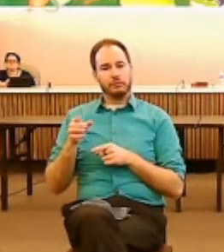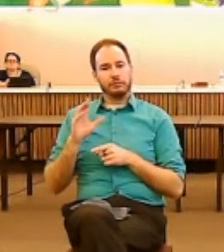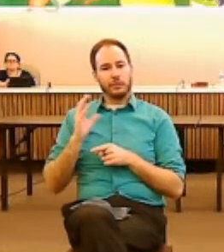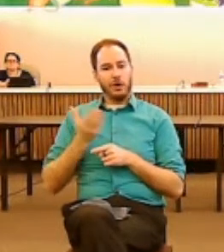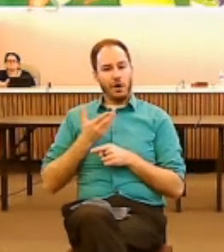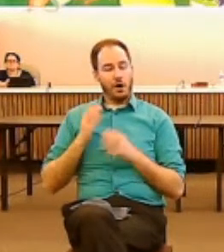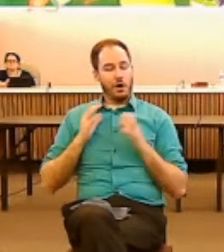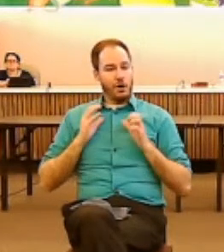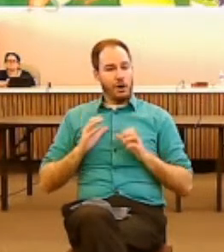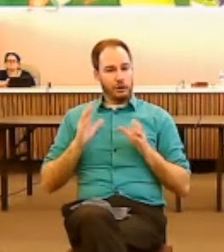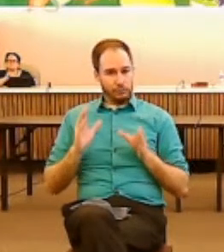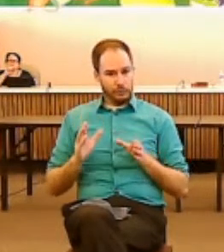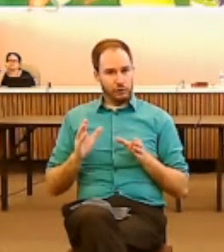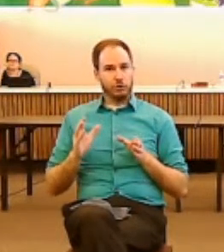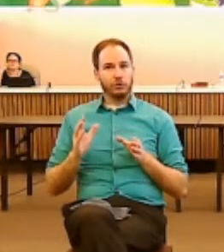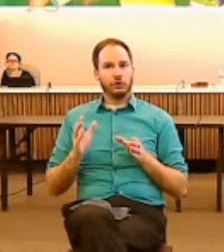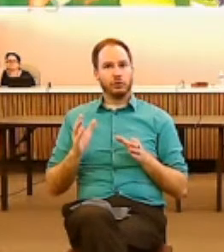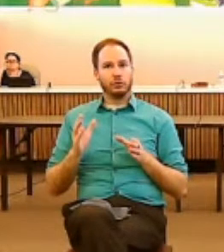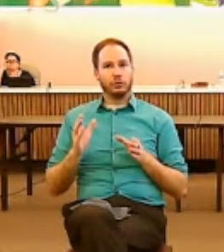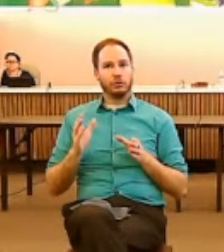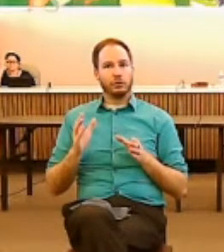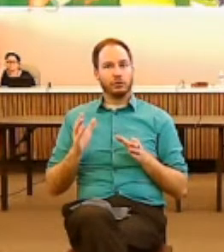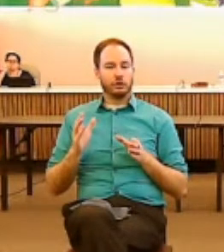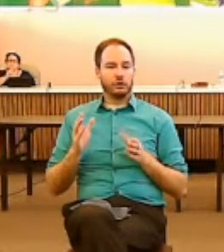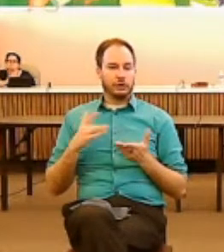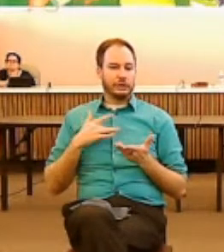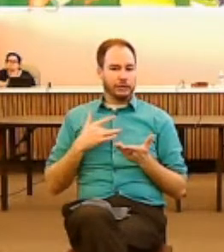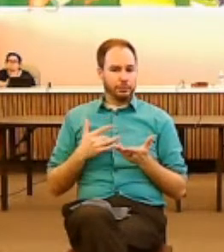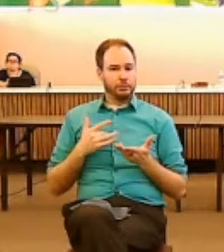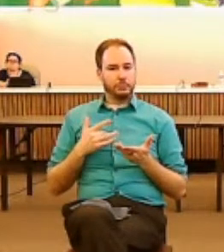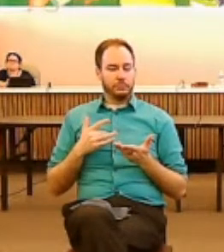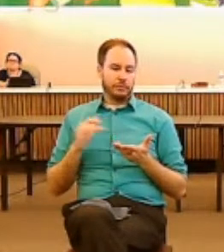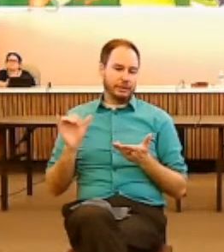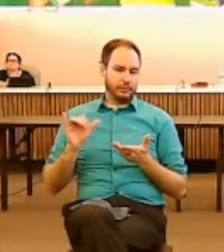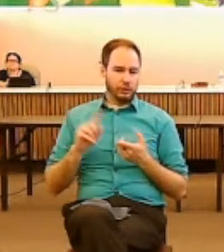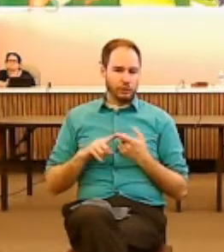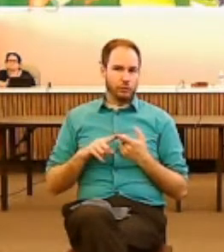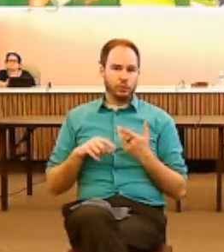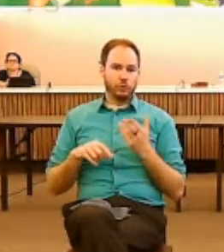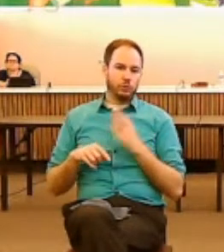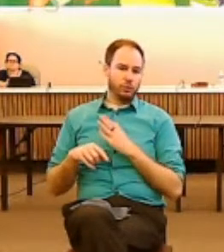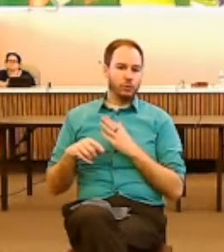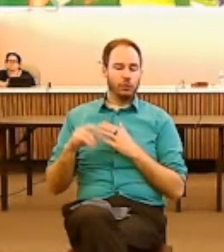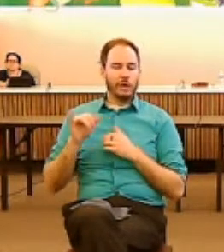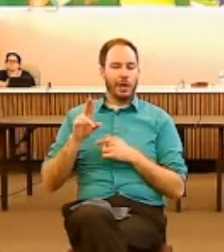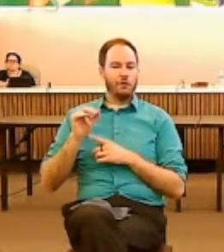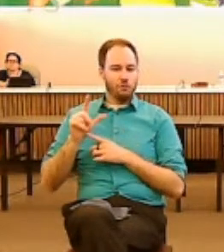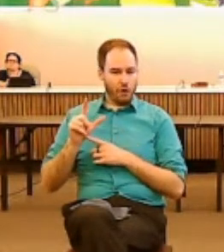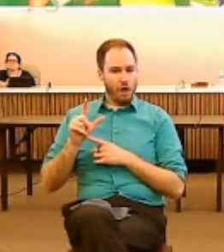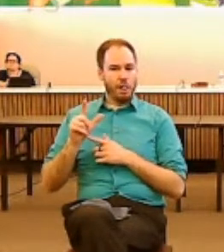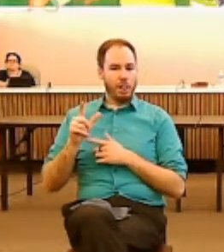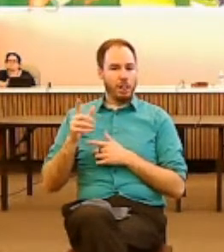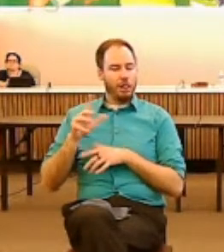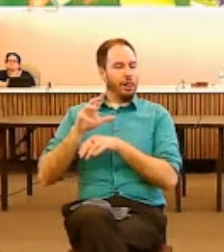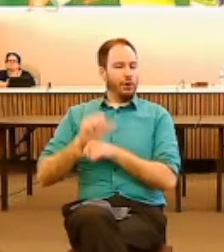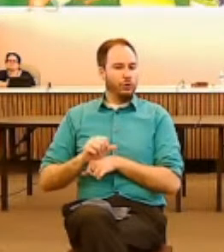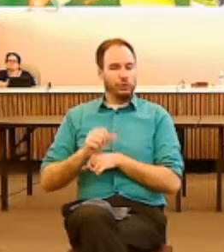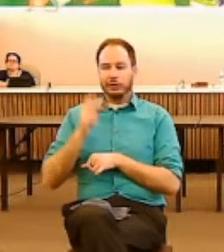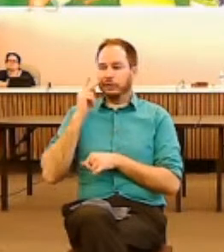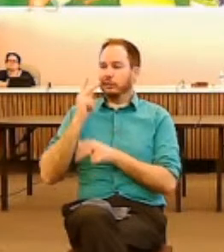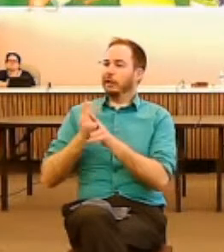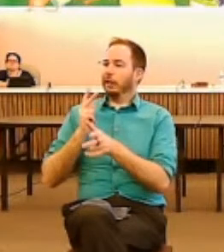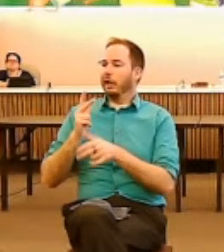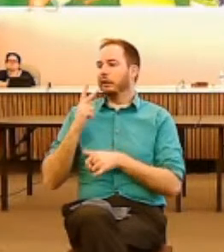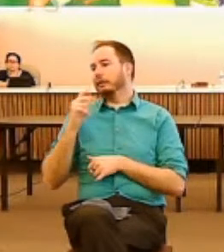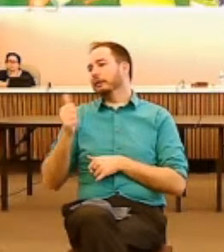Our customers are pretty similar to coming into a Royal Car Wash. You're kind of used to, you see a line, you see